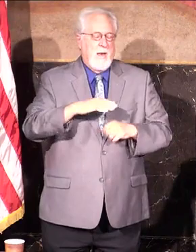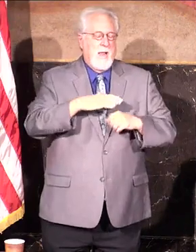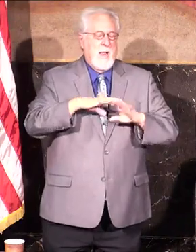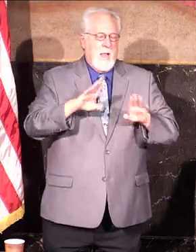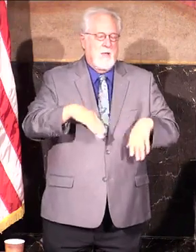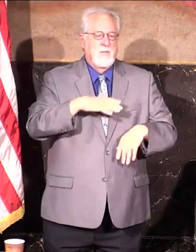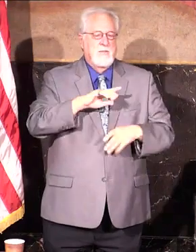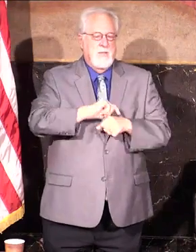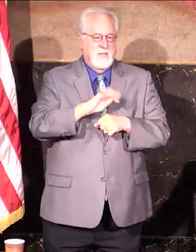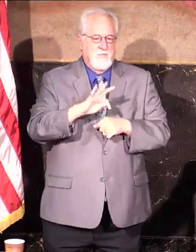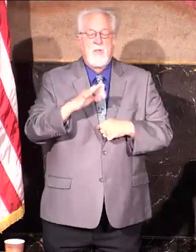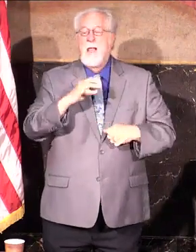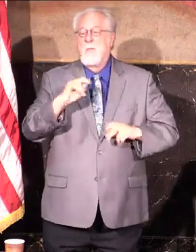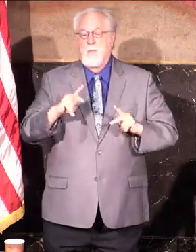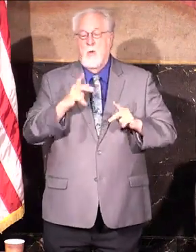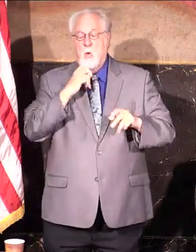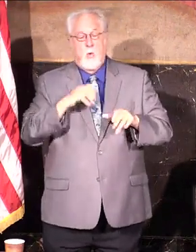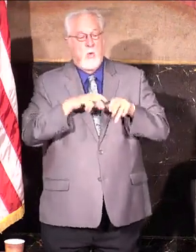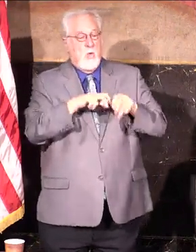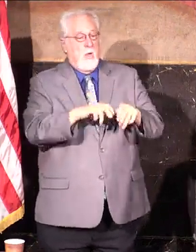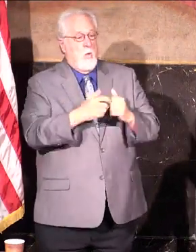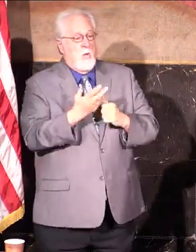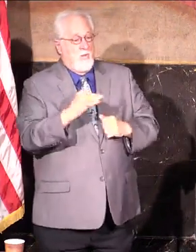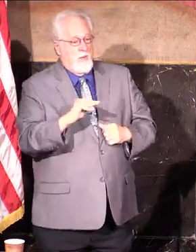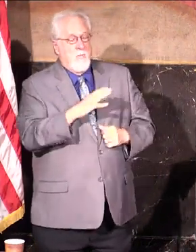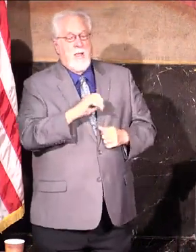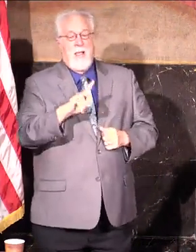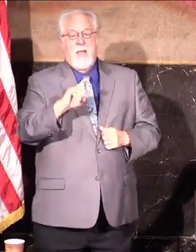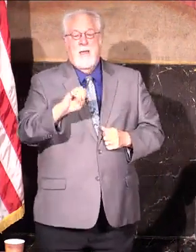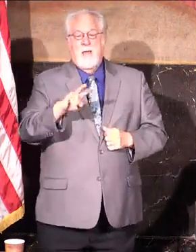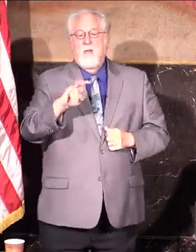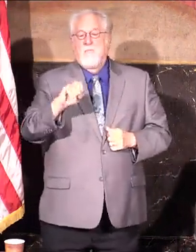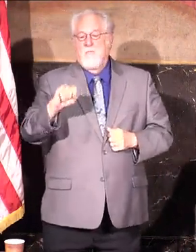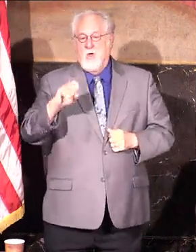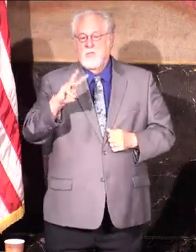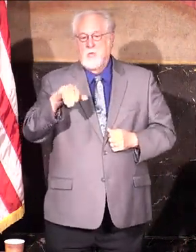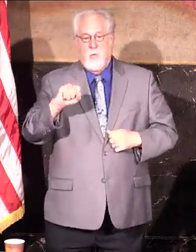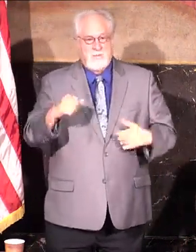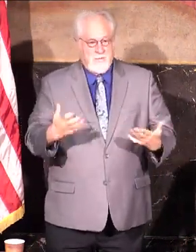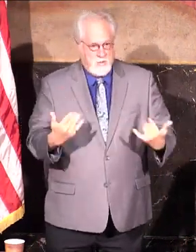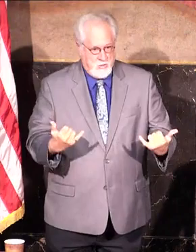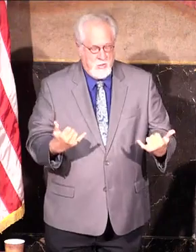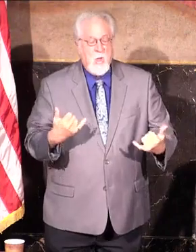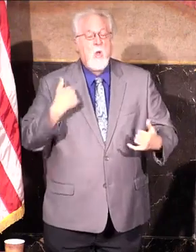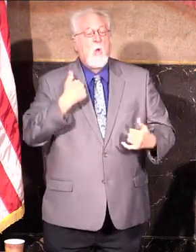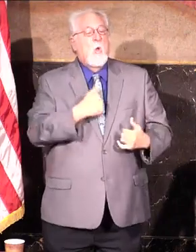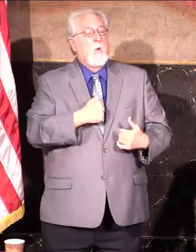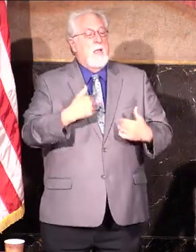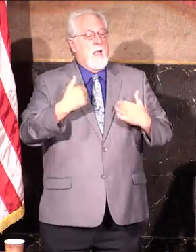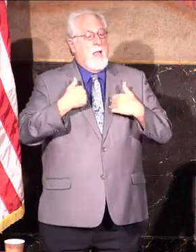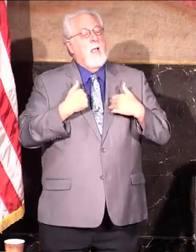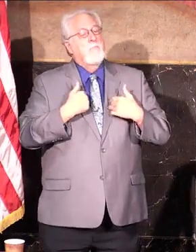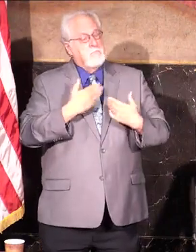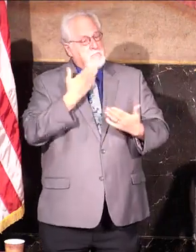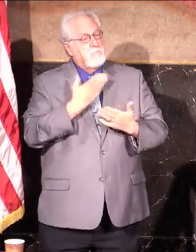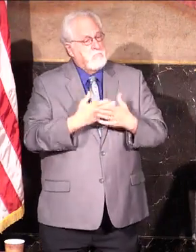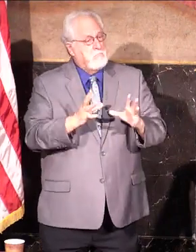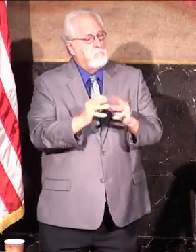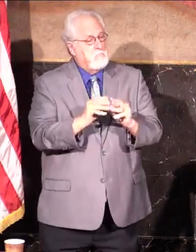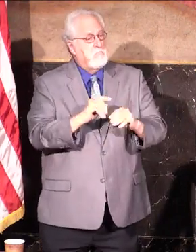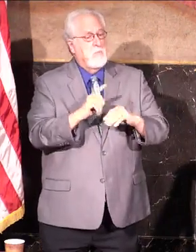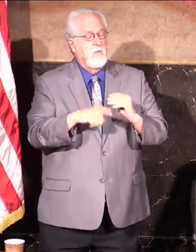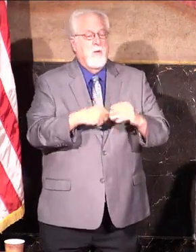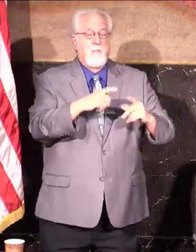folks who were traveling with them, and Secretary DeVos was here as well. We had some productive meetings on everything